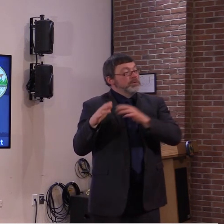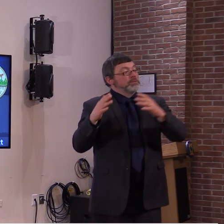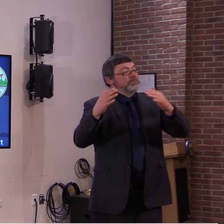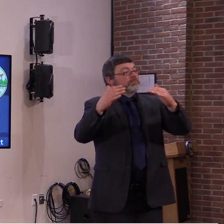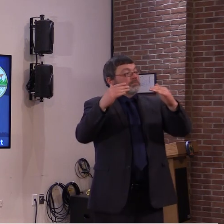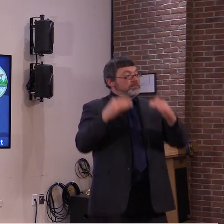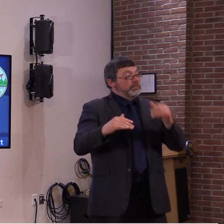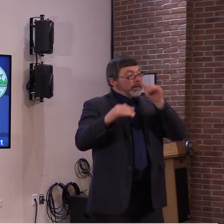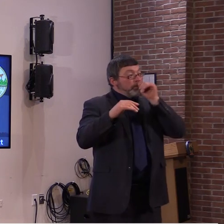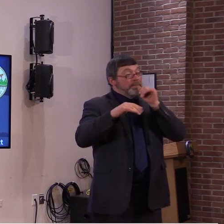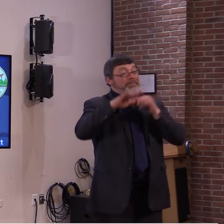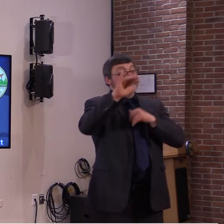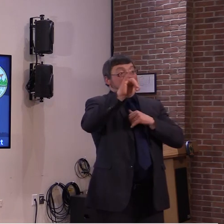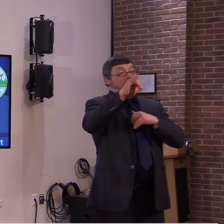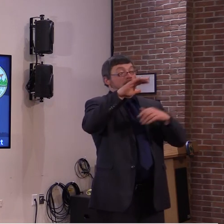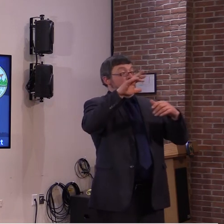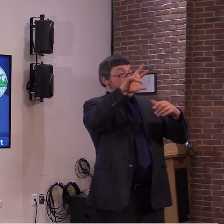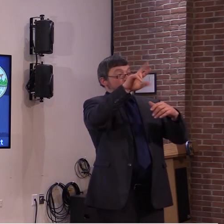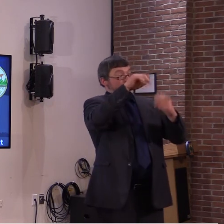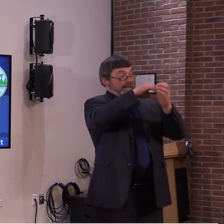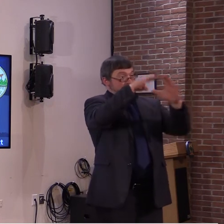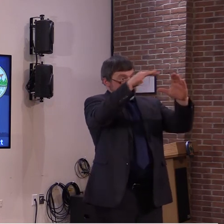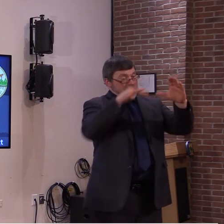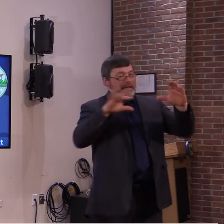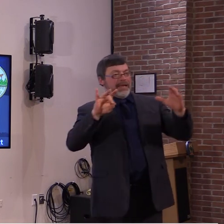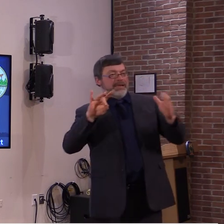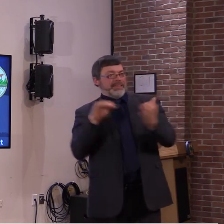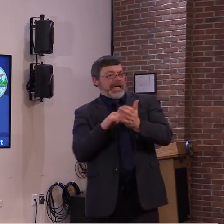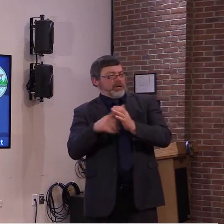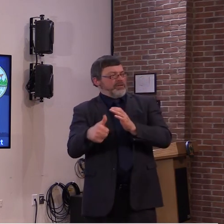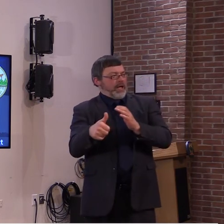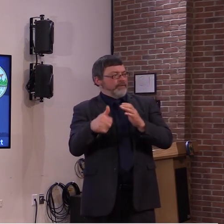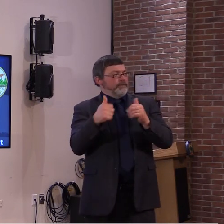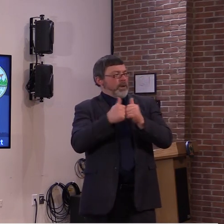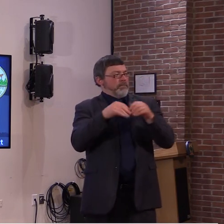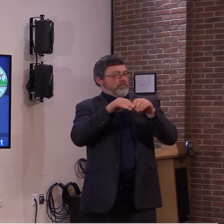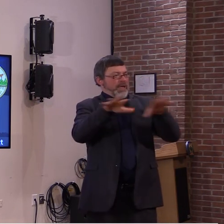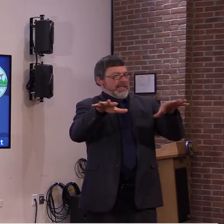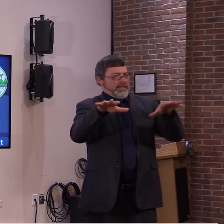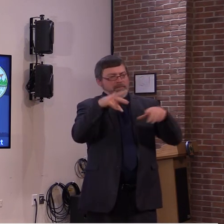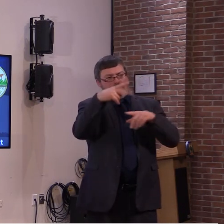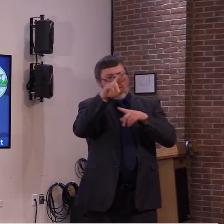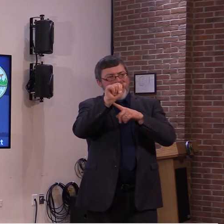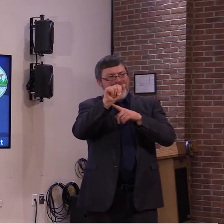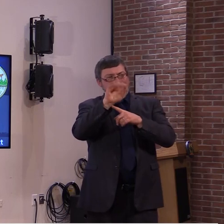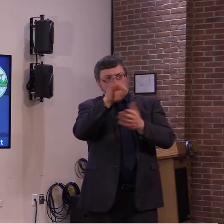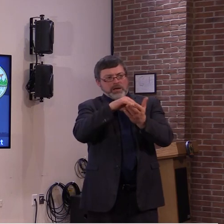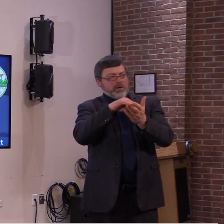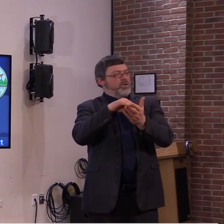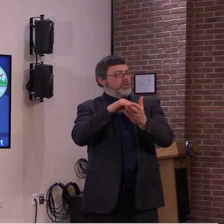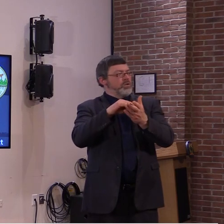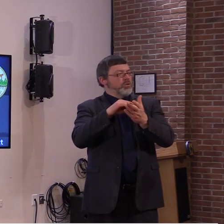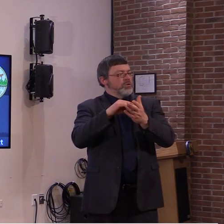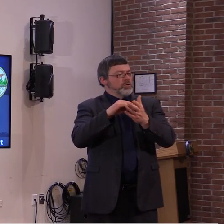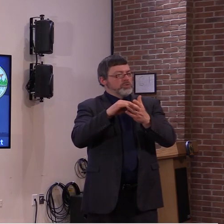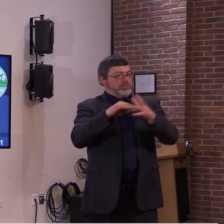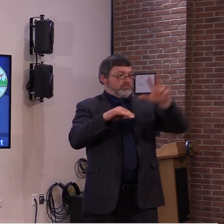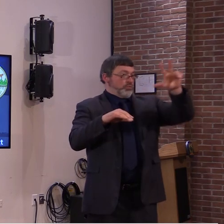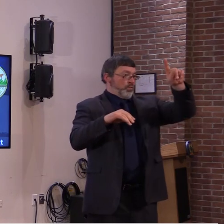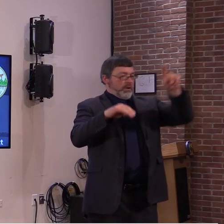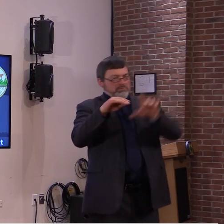last, one of the last groups receiving extended benefits. There was